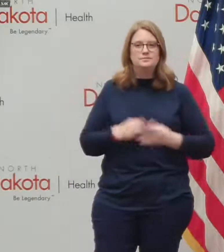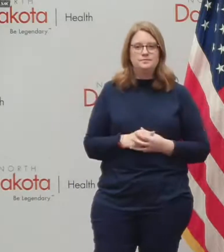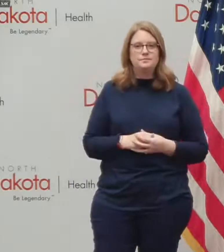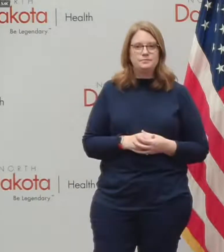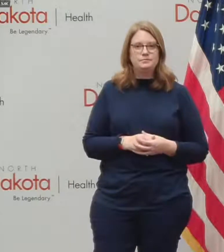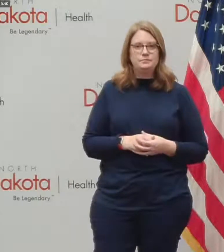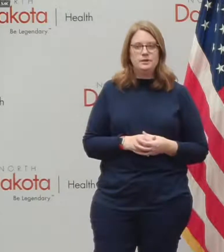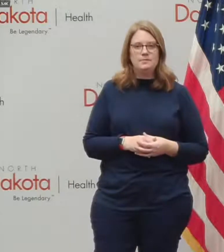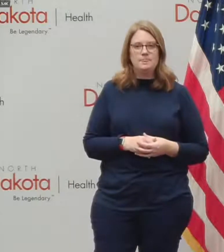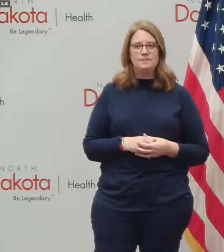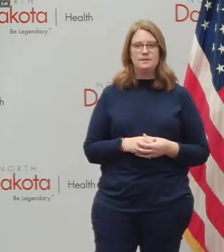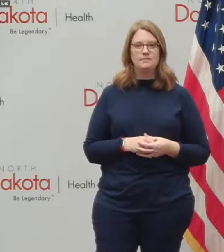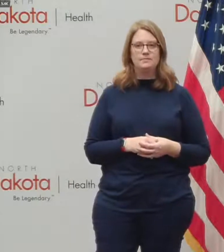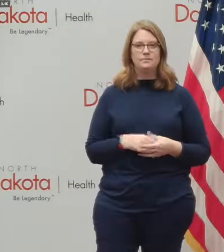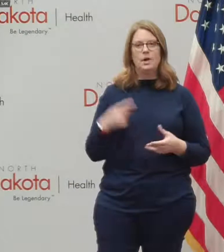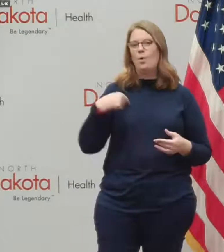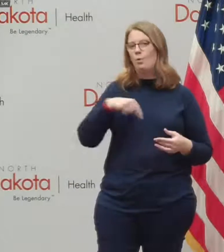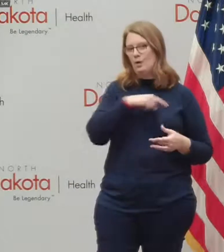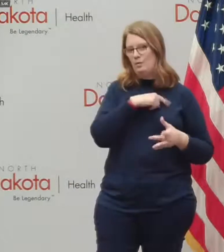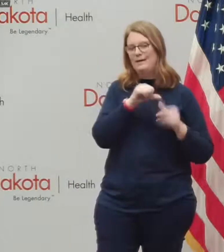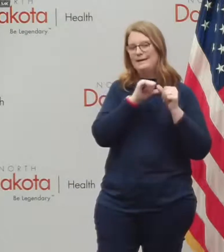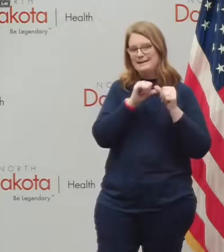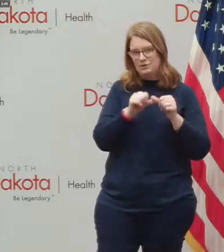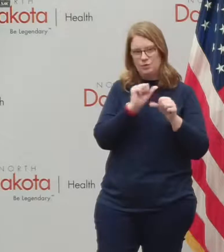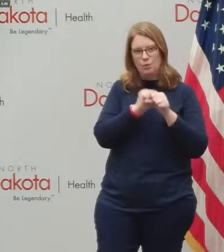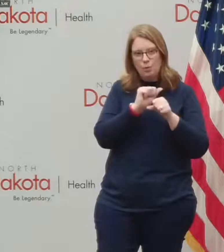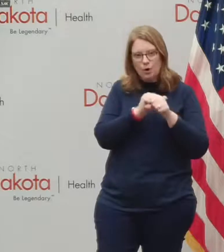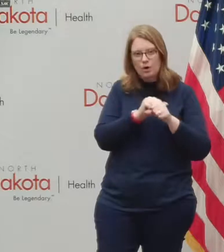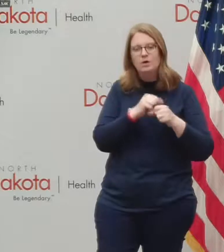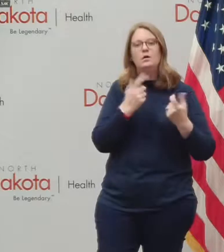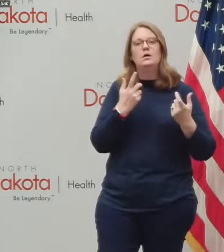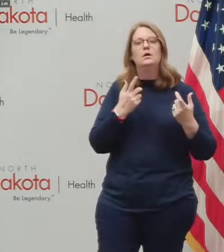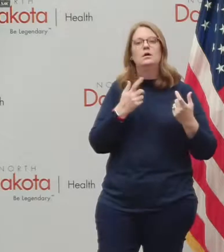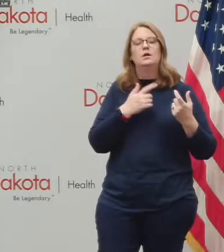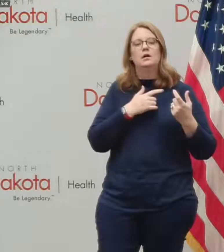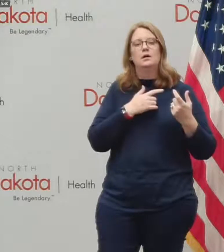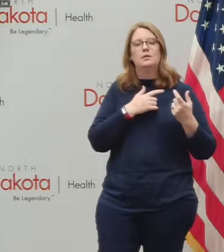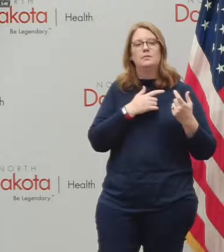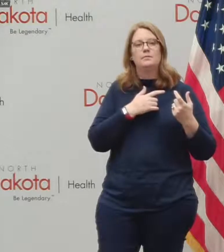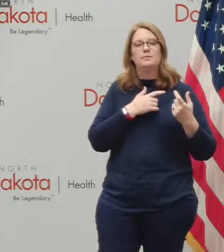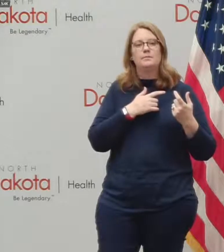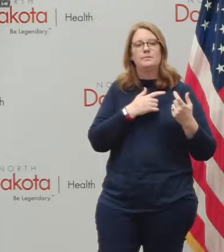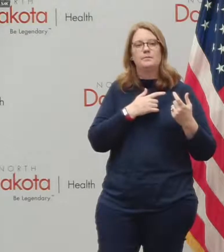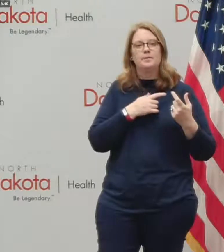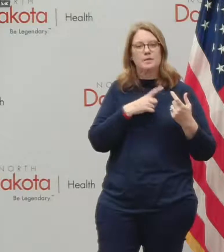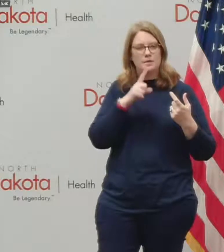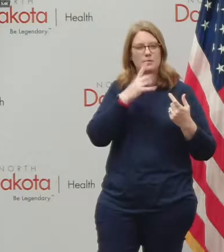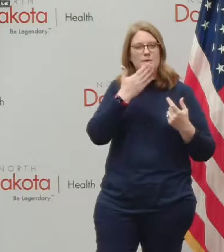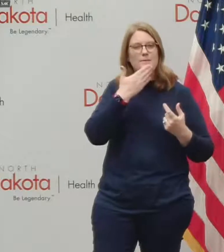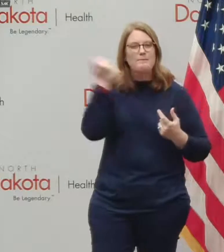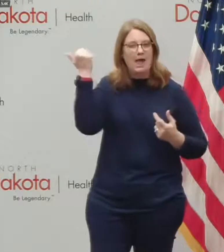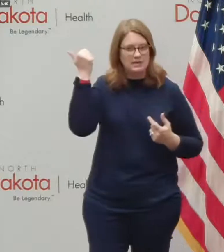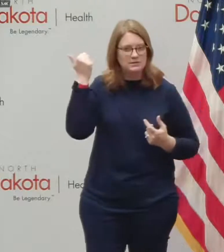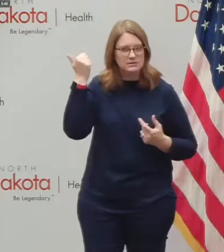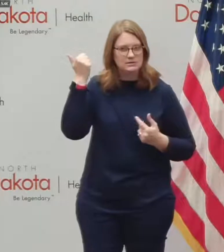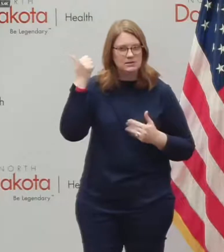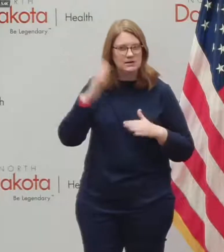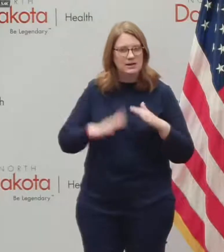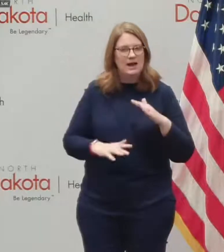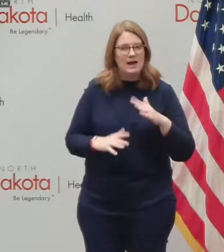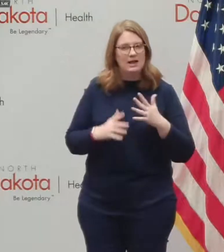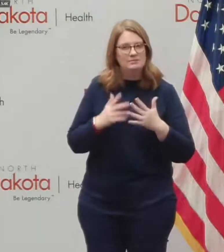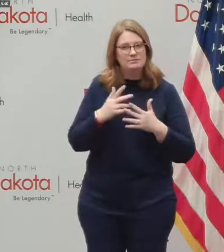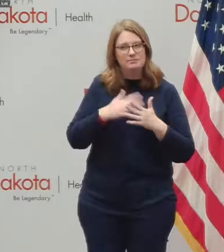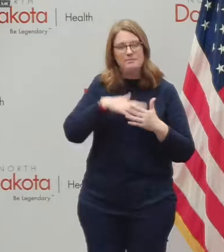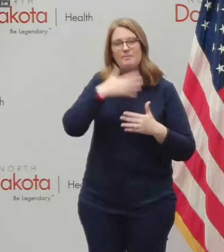we are going to continue to work to make sure that we've got the optimal and maximum amount of both